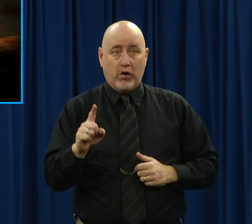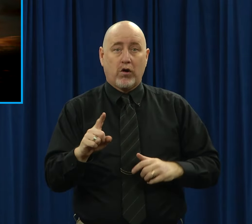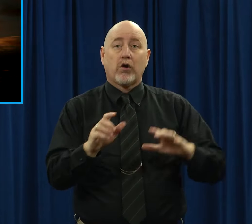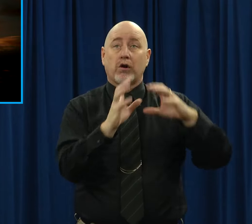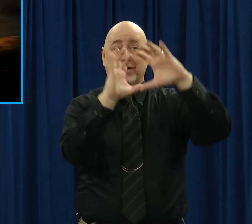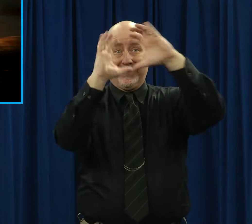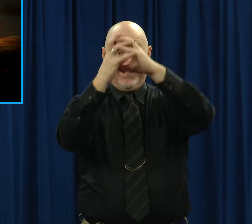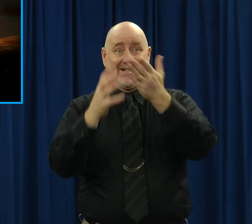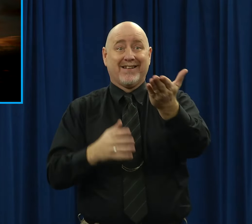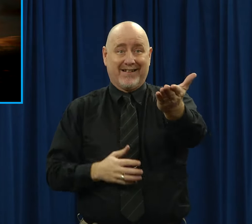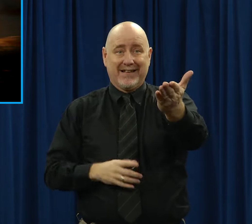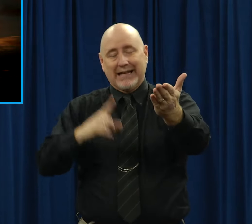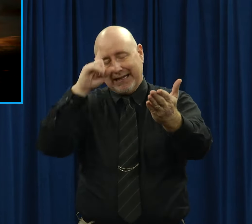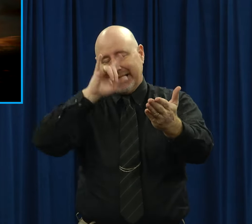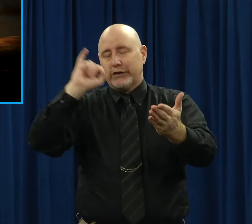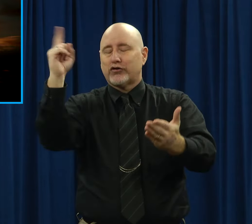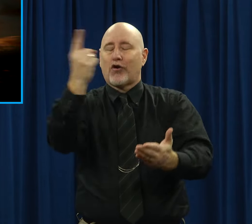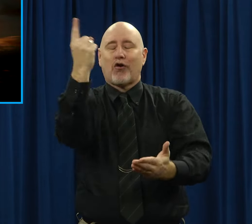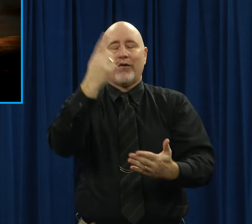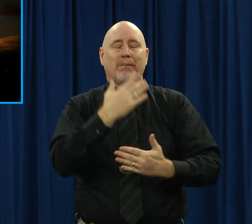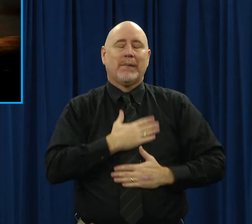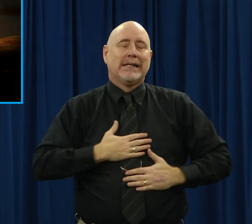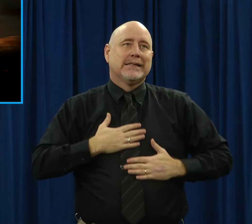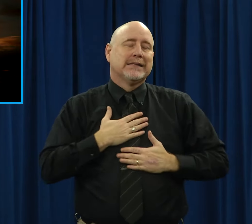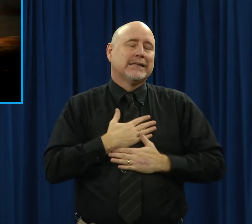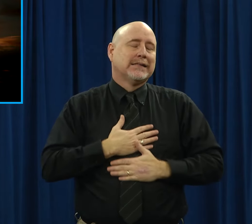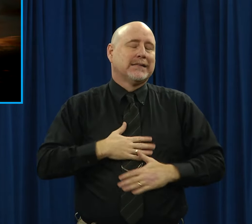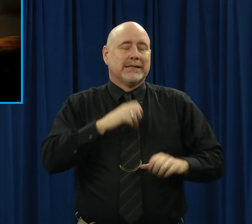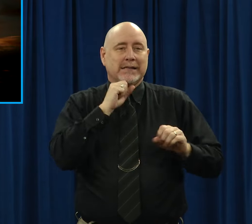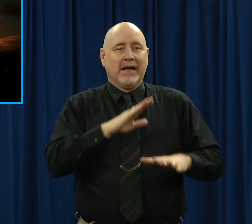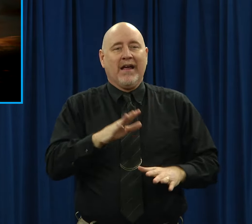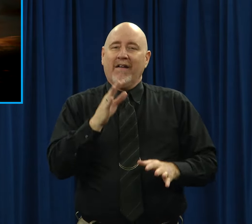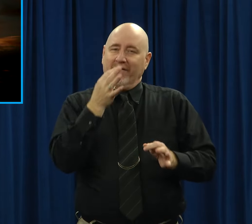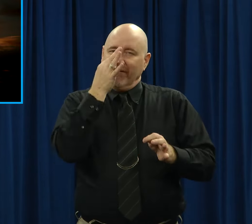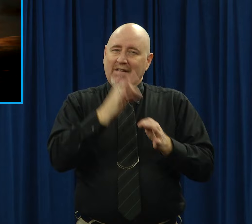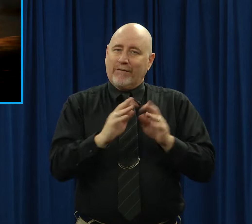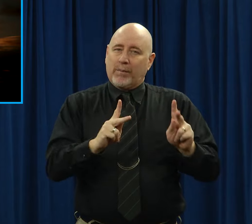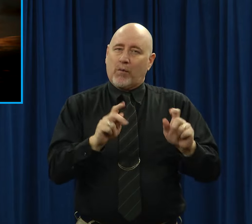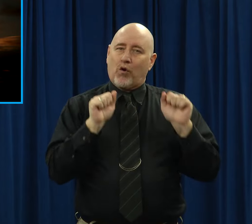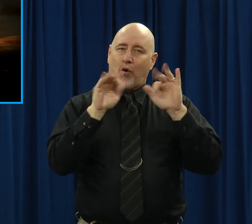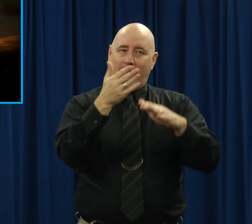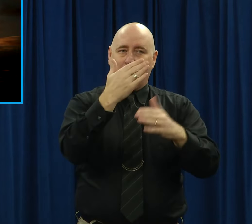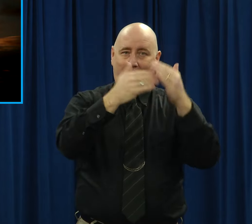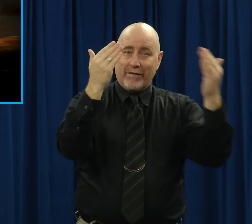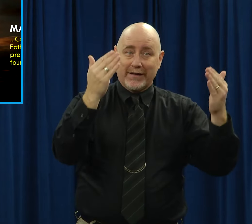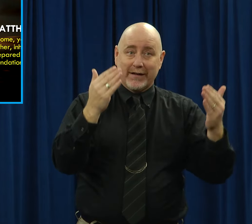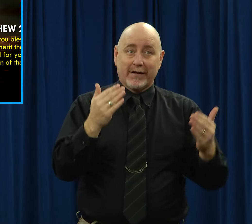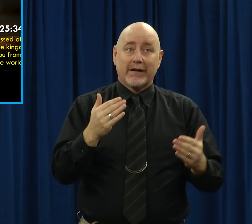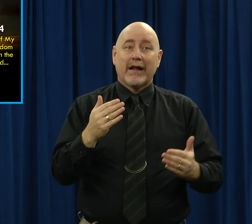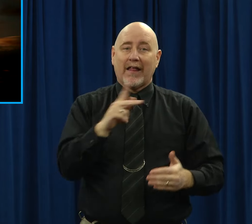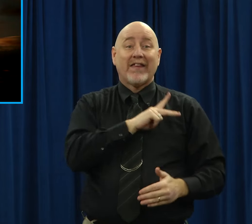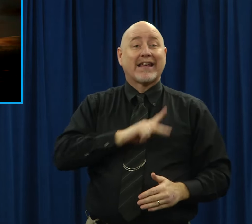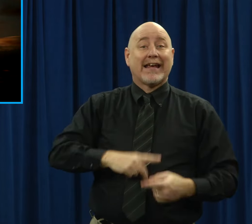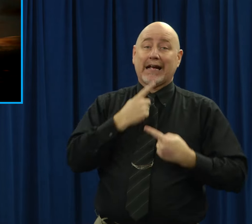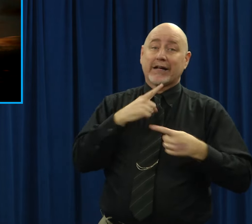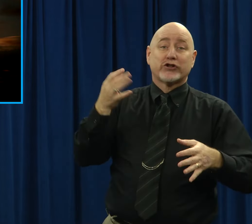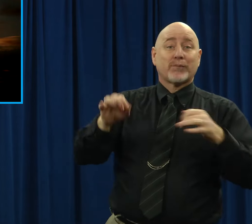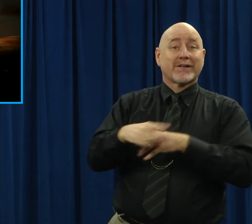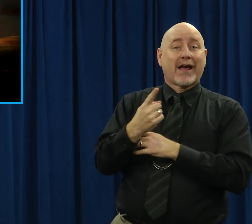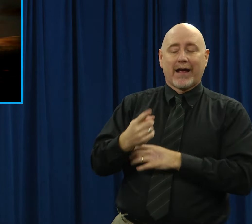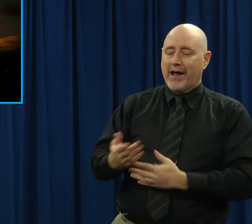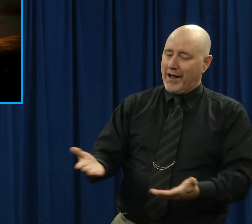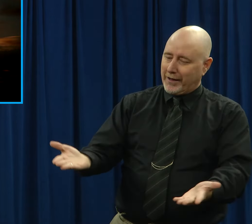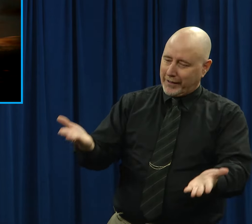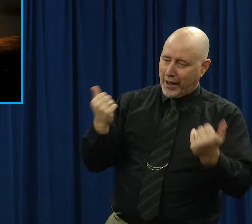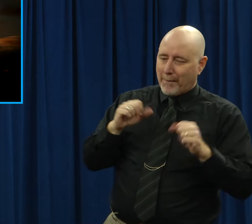eternity. One is a place of eternal bliss. That's the destination of the faithful. It's heaven. And to them the King will